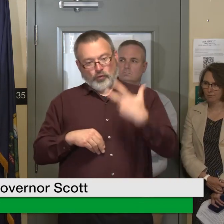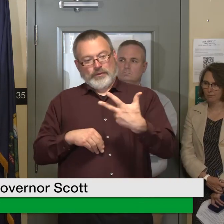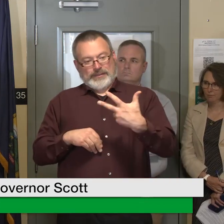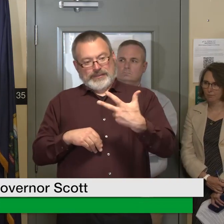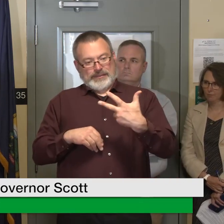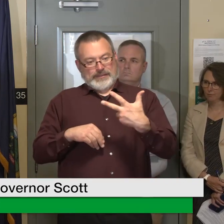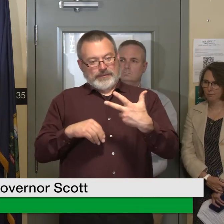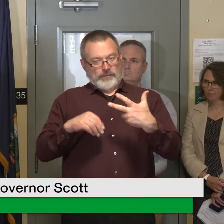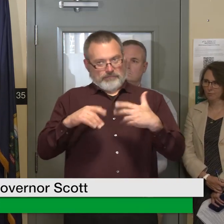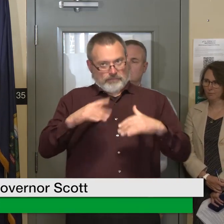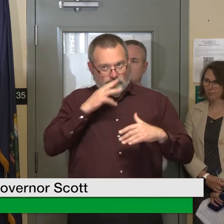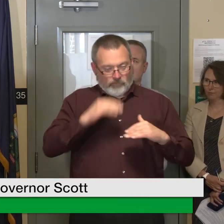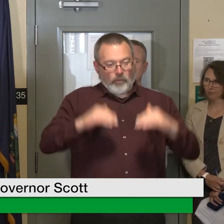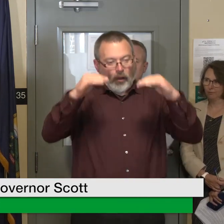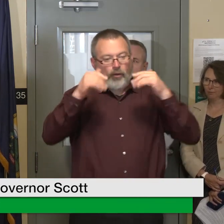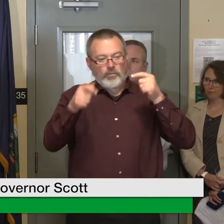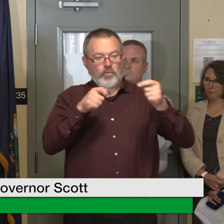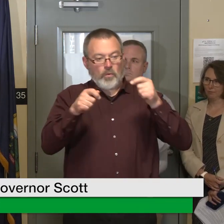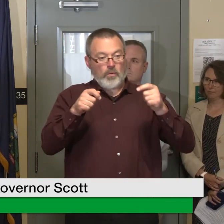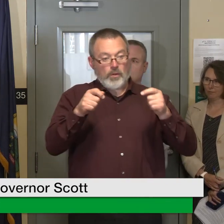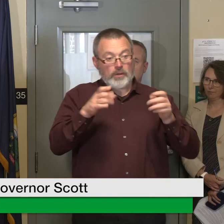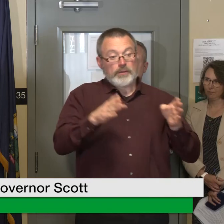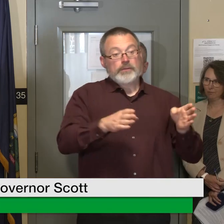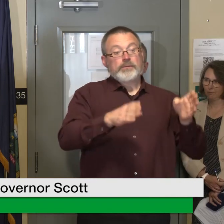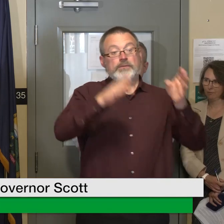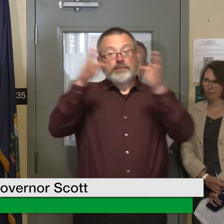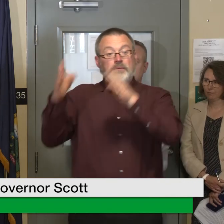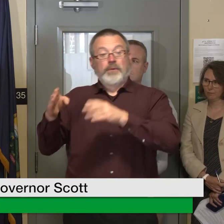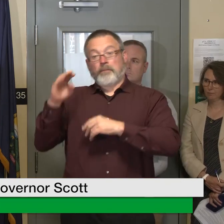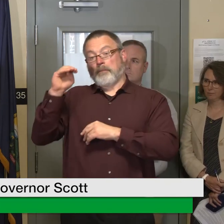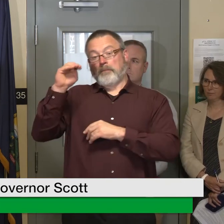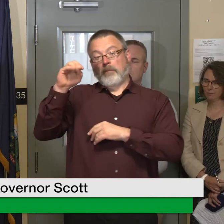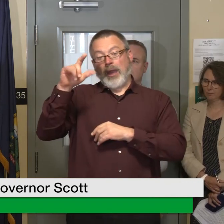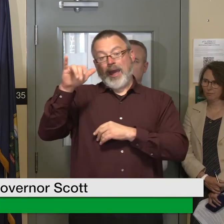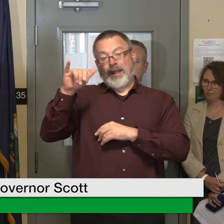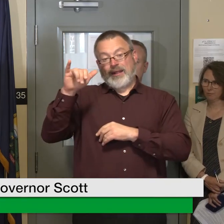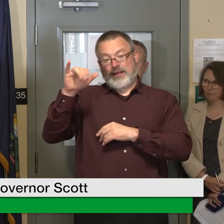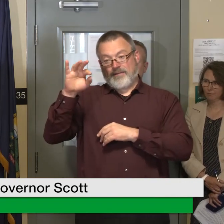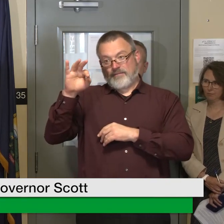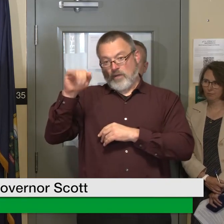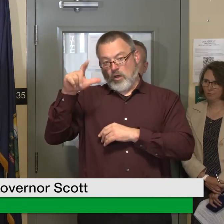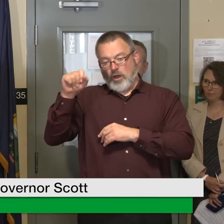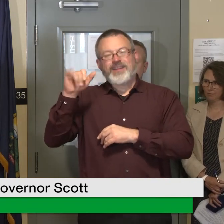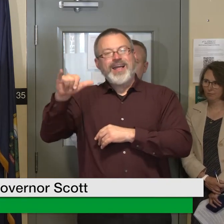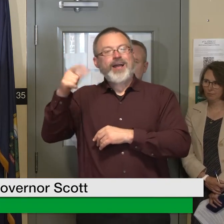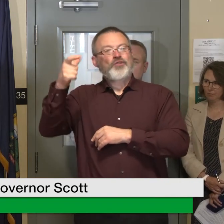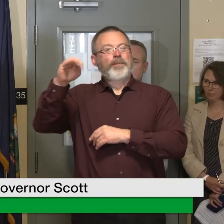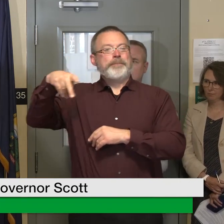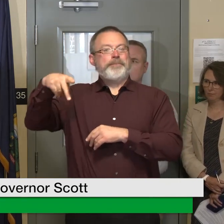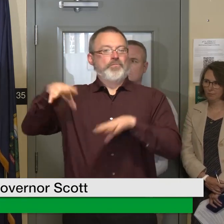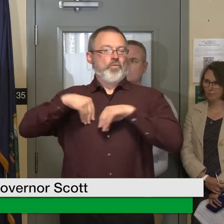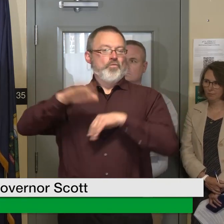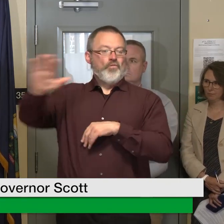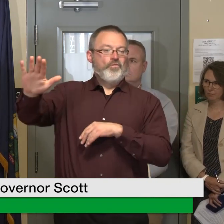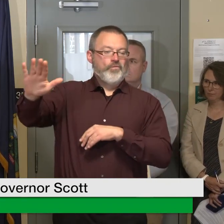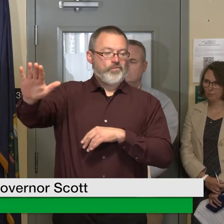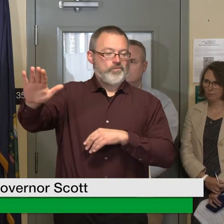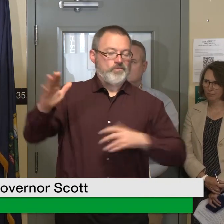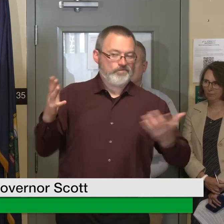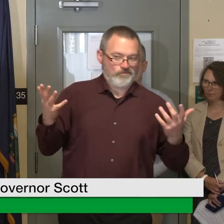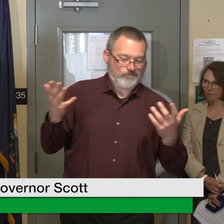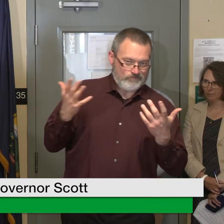facility at Molly's Falls is actually owned and operated by Green Mountain Power. They do have the ability to do drawdowns. We've been in